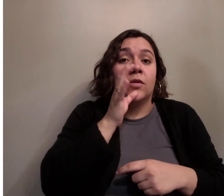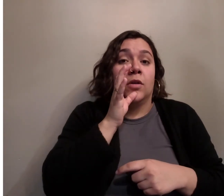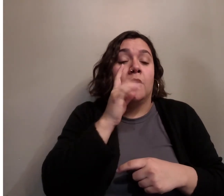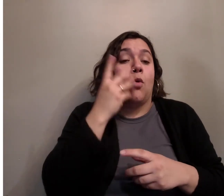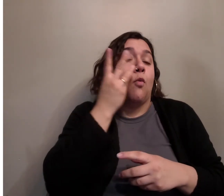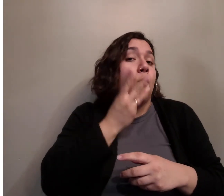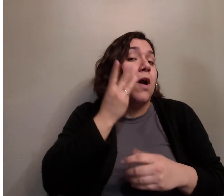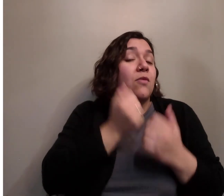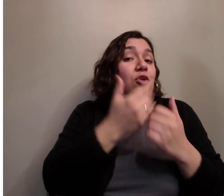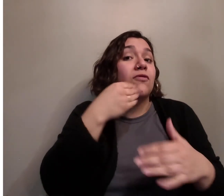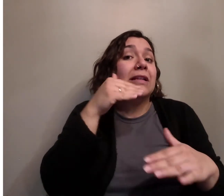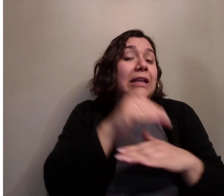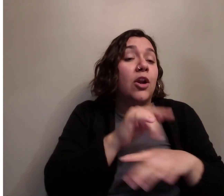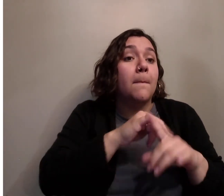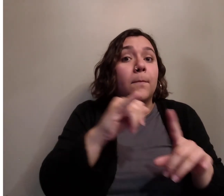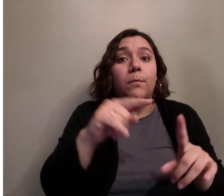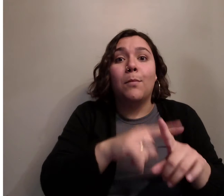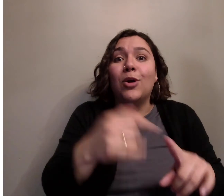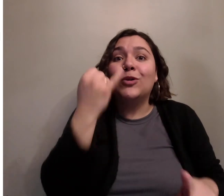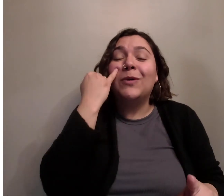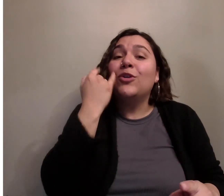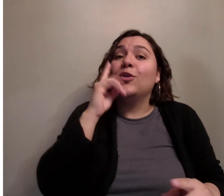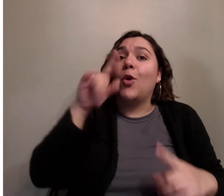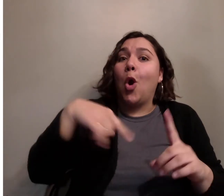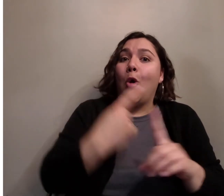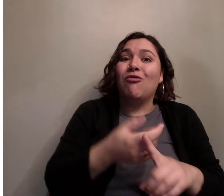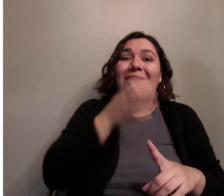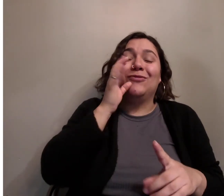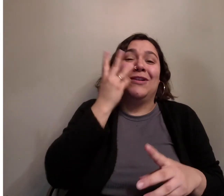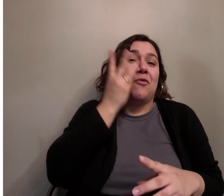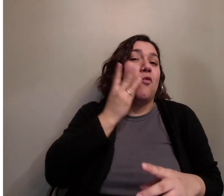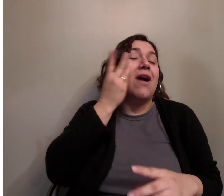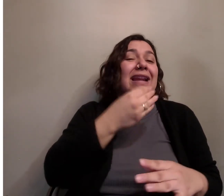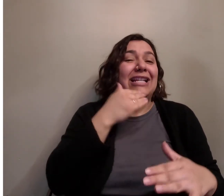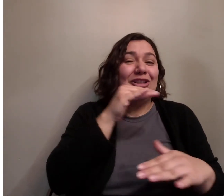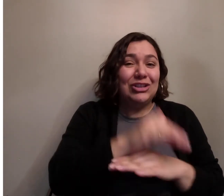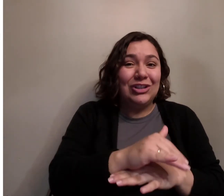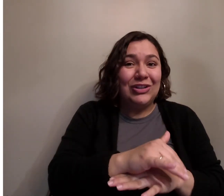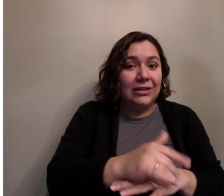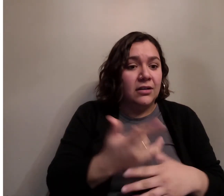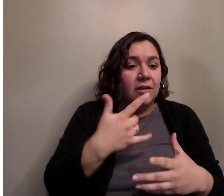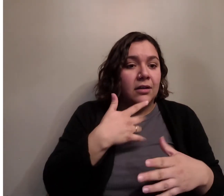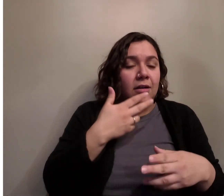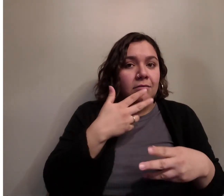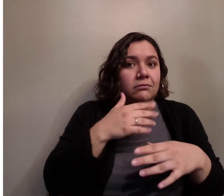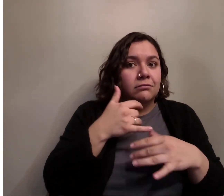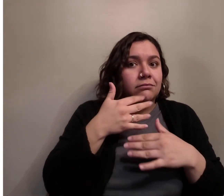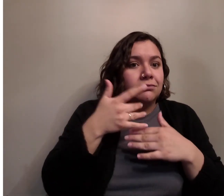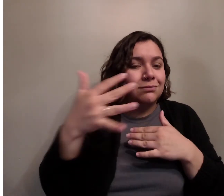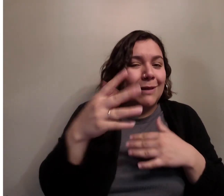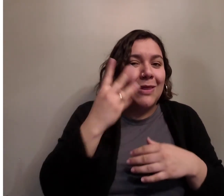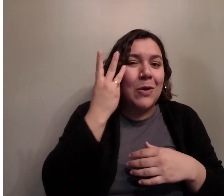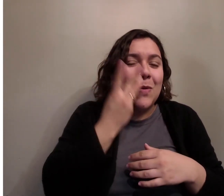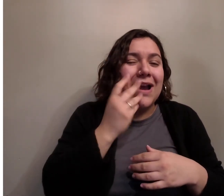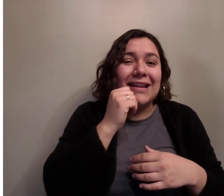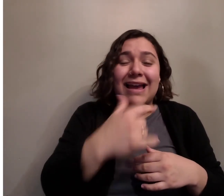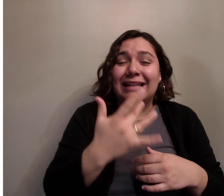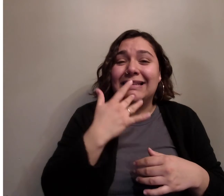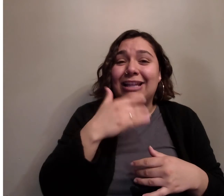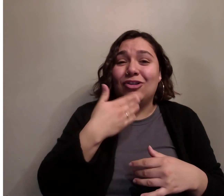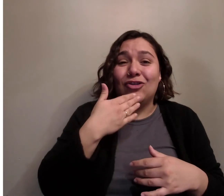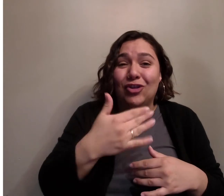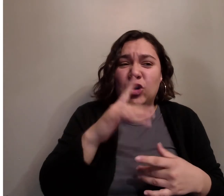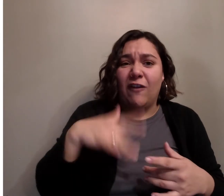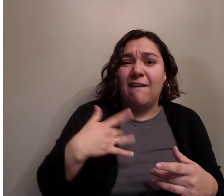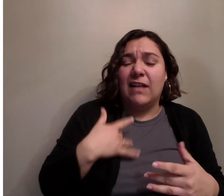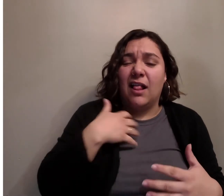couple of glasses of wine with dinner is fantastic, but if you just drink a bottle of wine at dinner, after a while, the wine doesn't